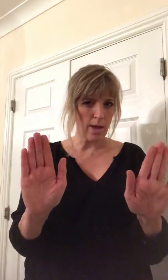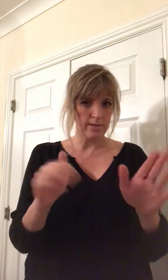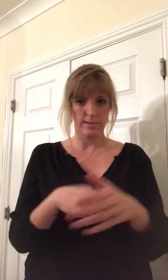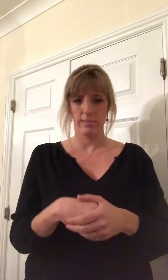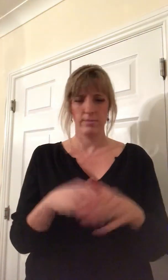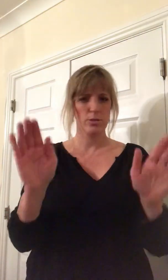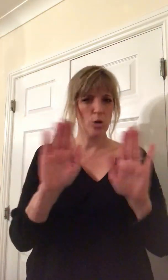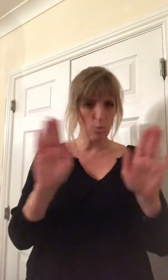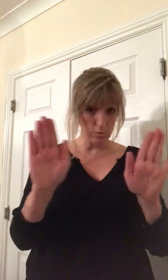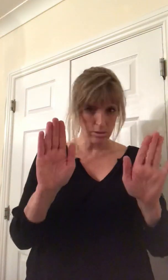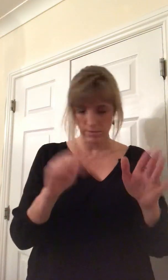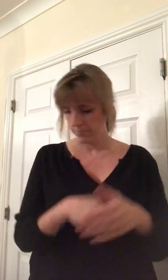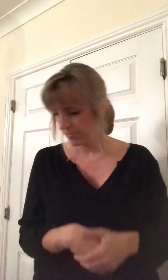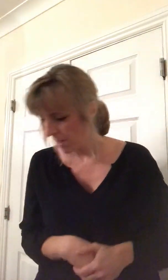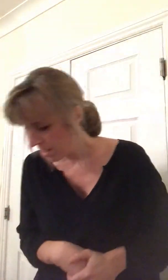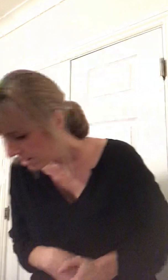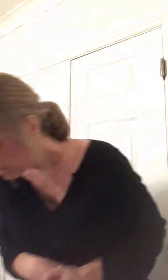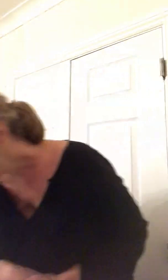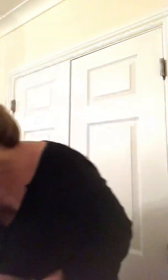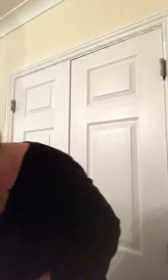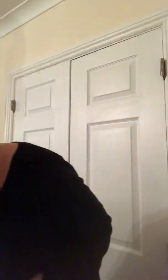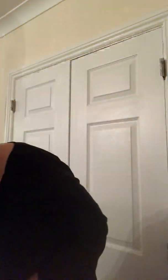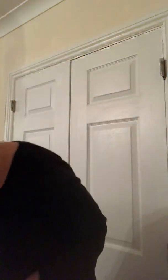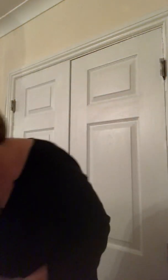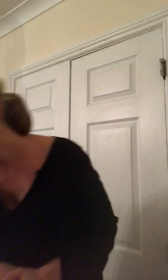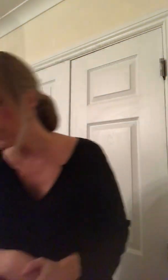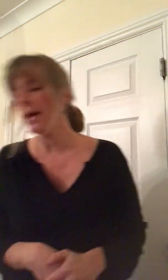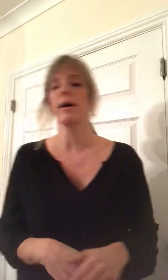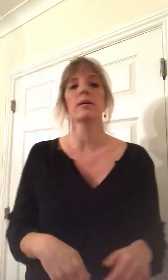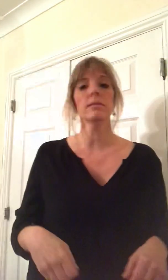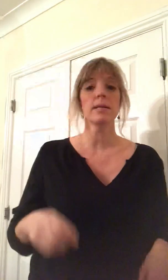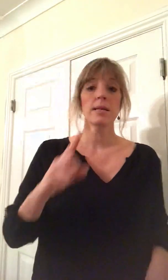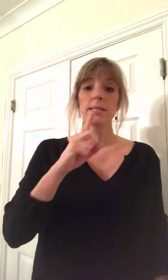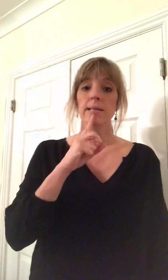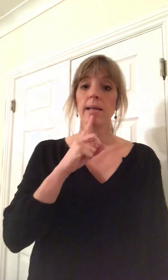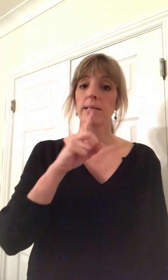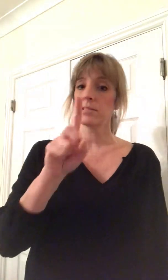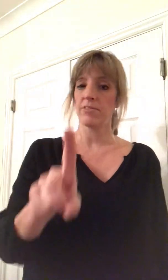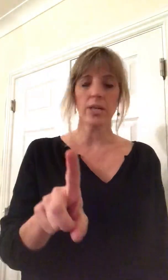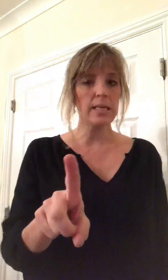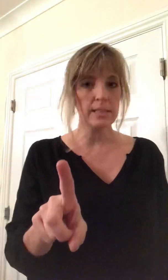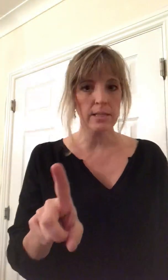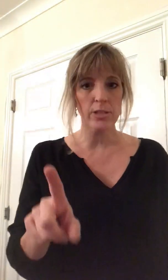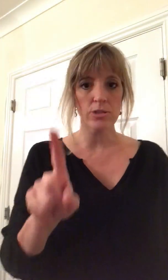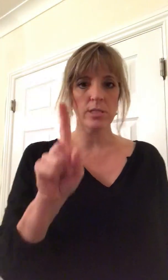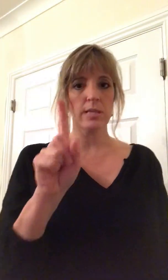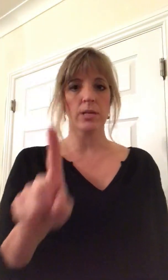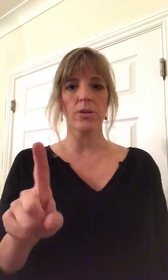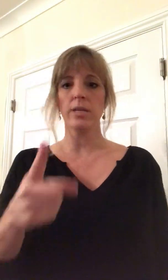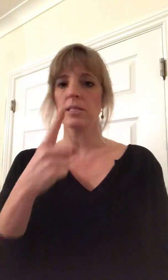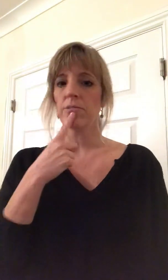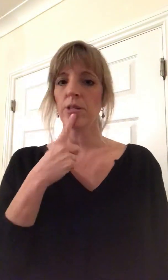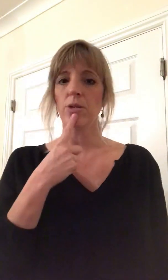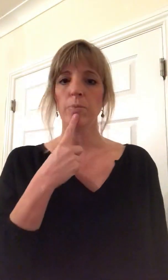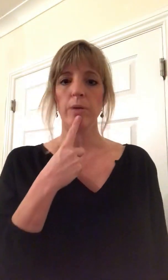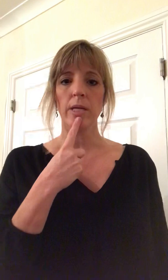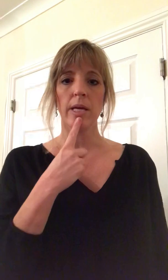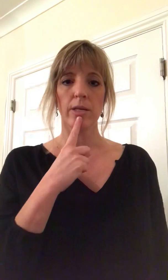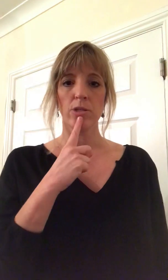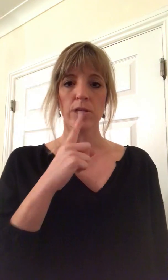that. Don't. Next is tell. Tell is very easy. You just take your index finger, put it at your chin,